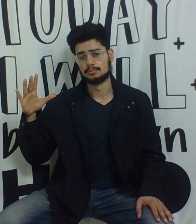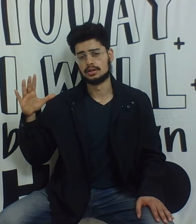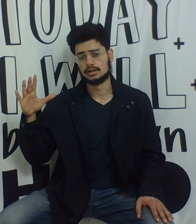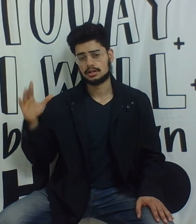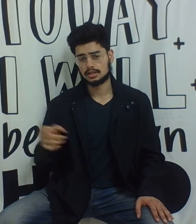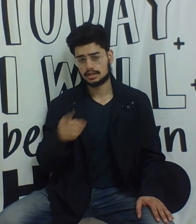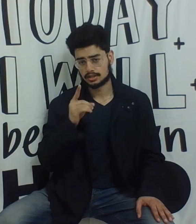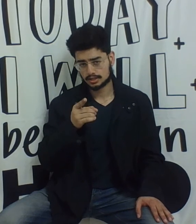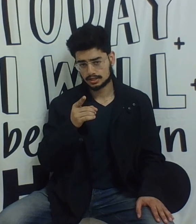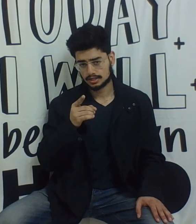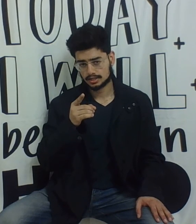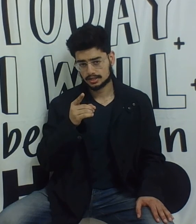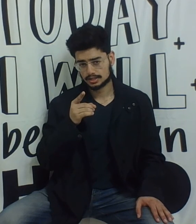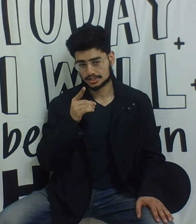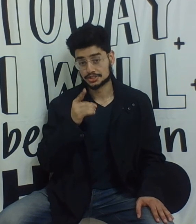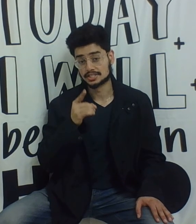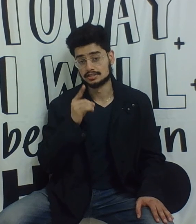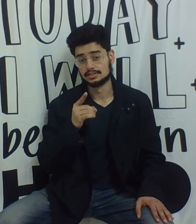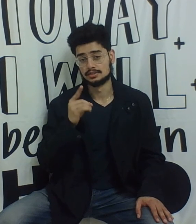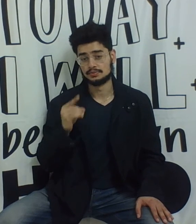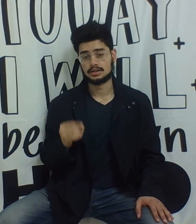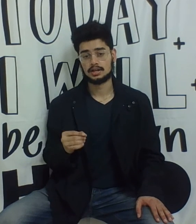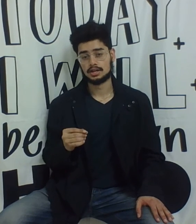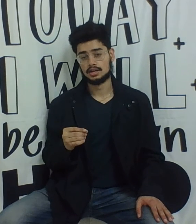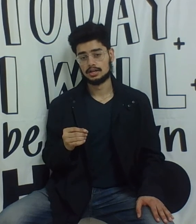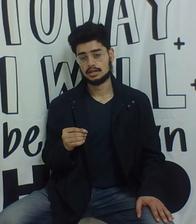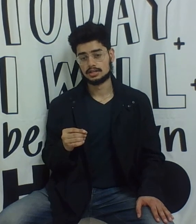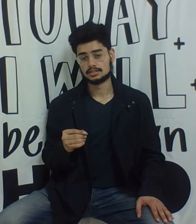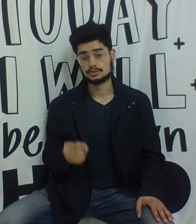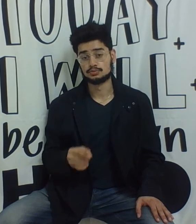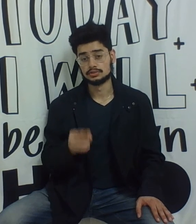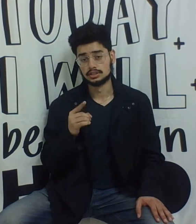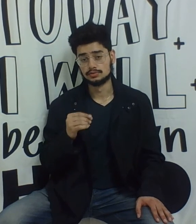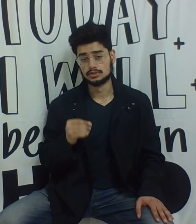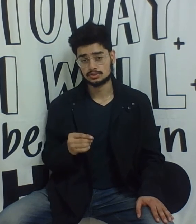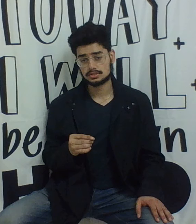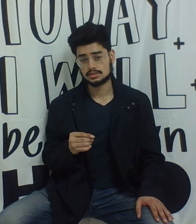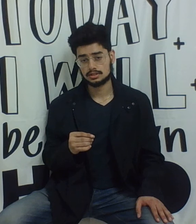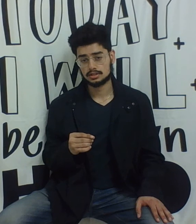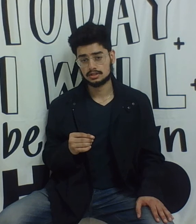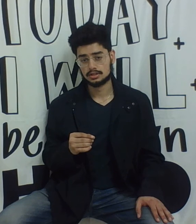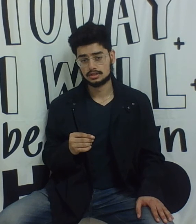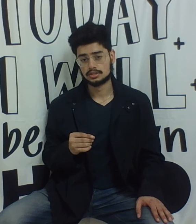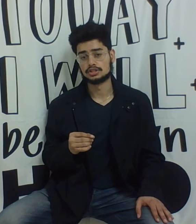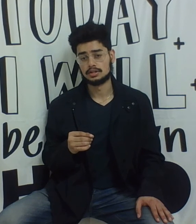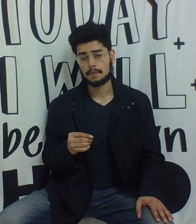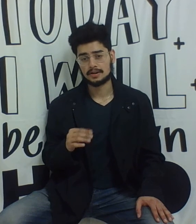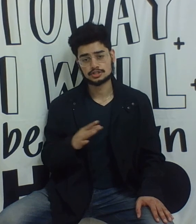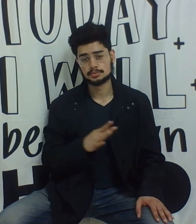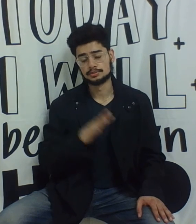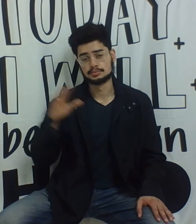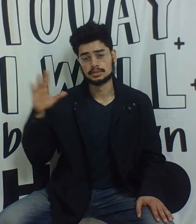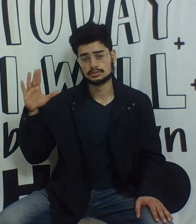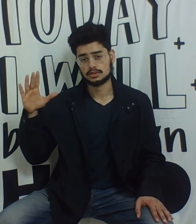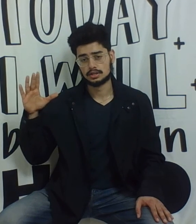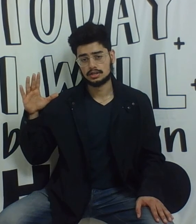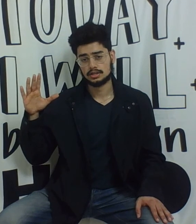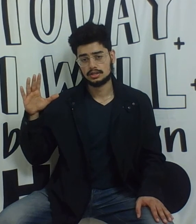Remember, just live. Stay tuned with daily videos, share, spread the perspective,